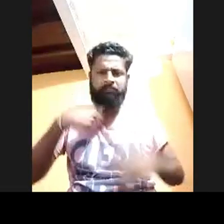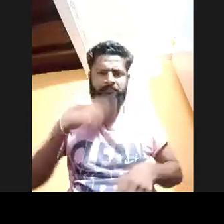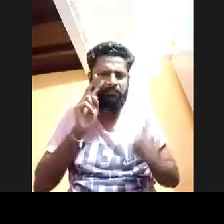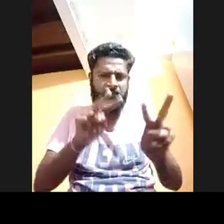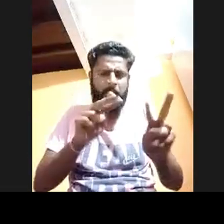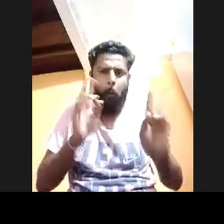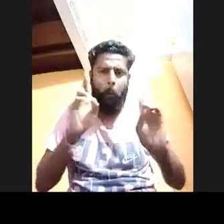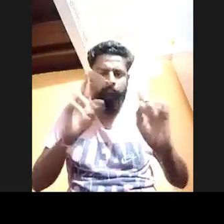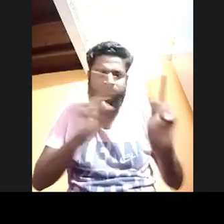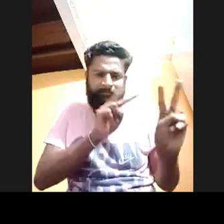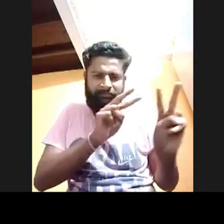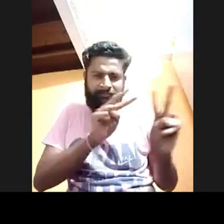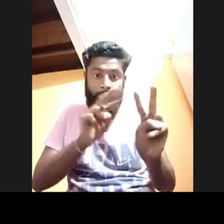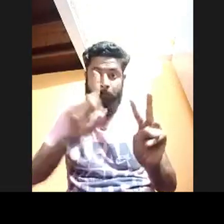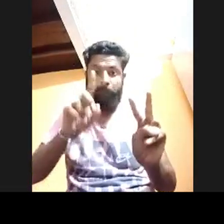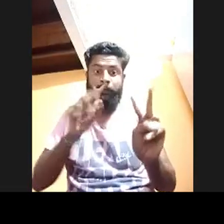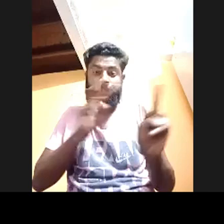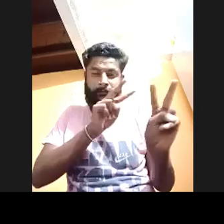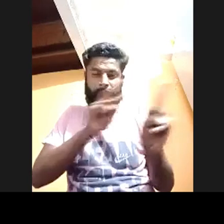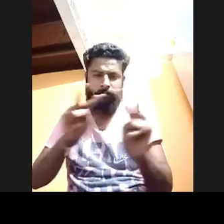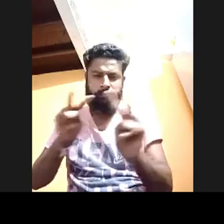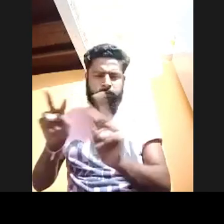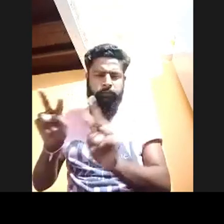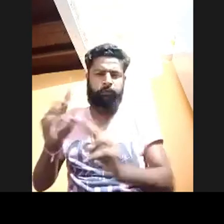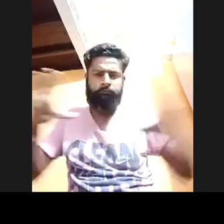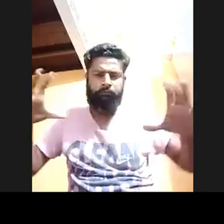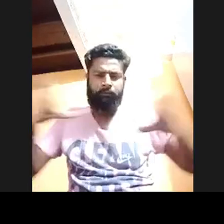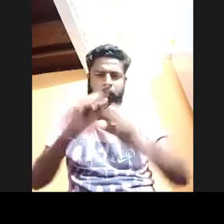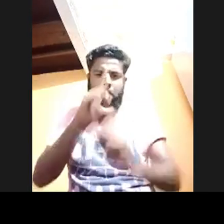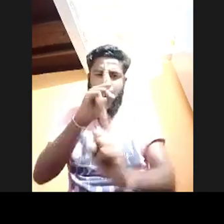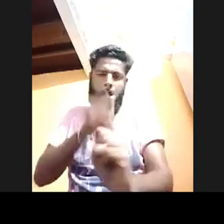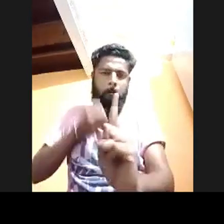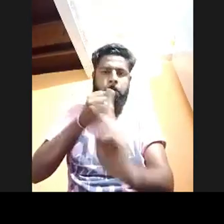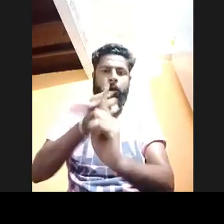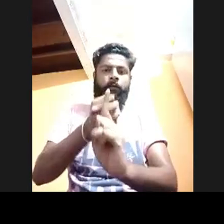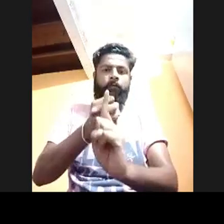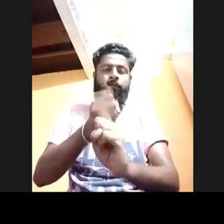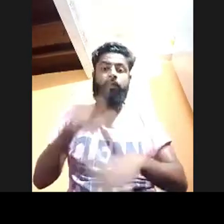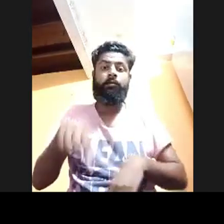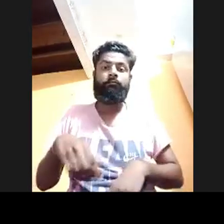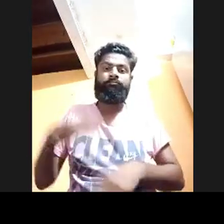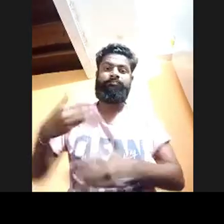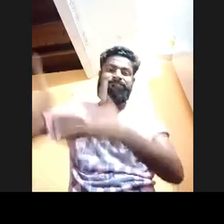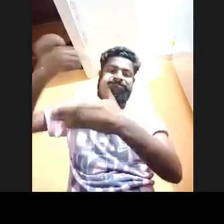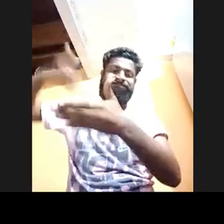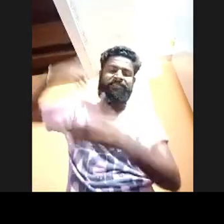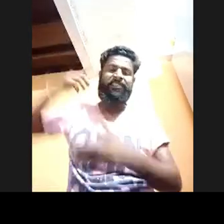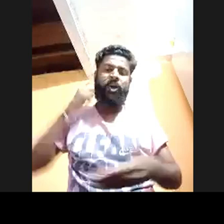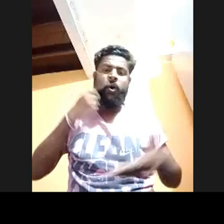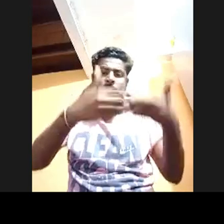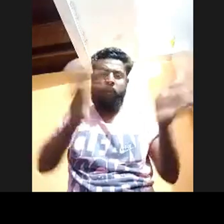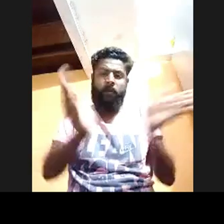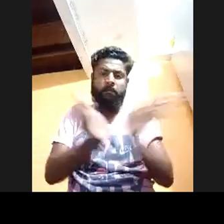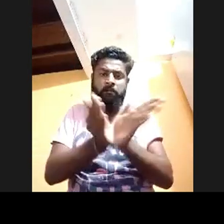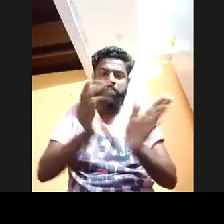and you invited certain great presenters, and while observing the whole, I think the really impactful